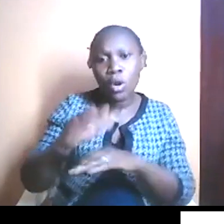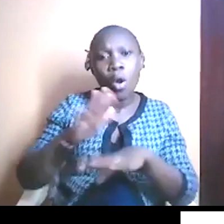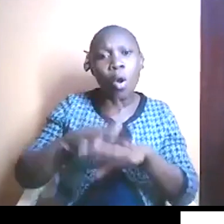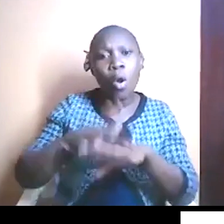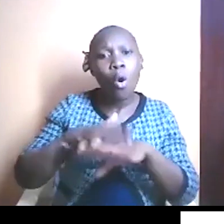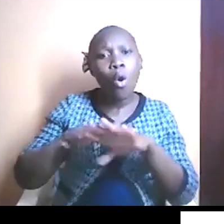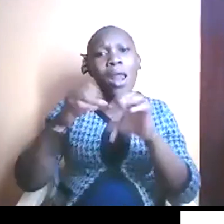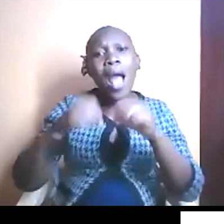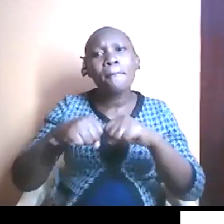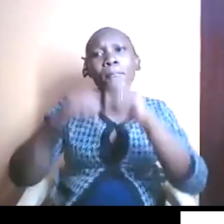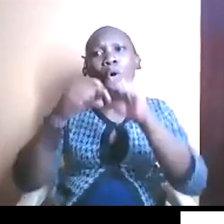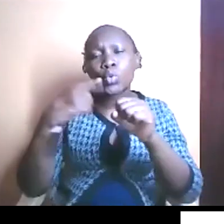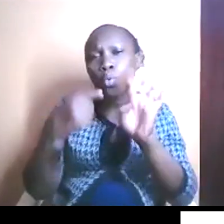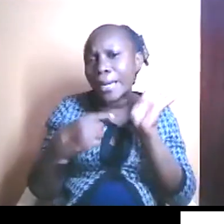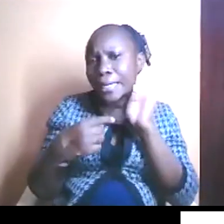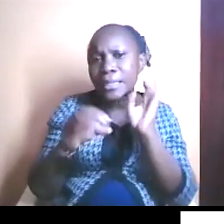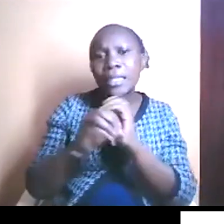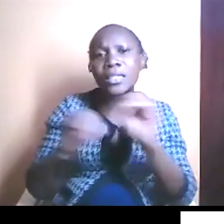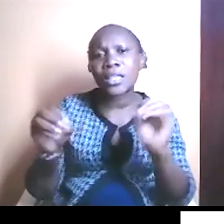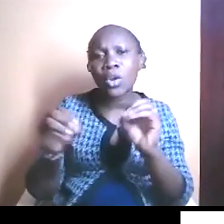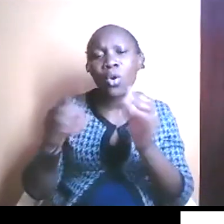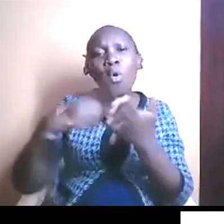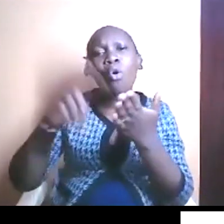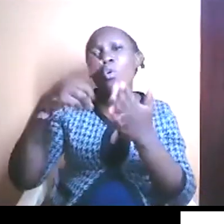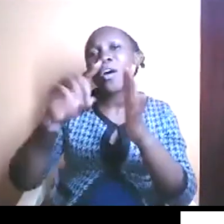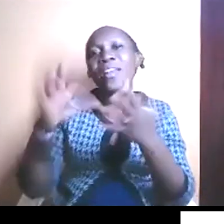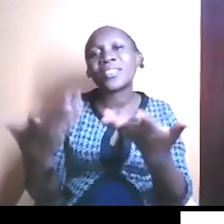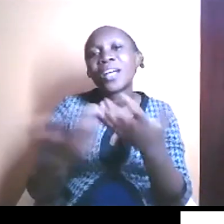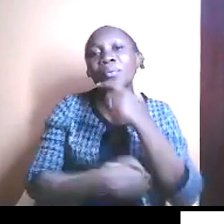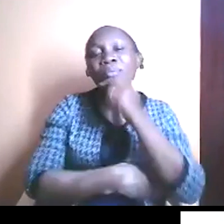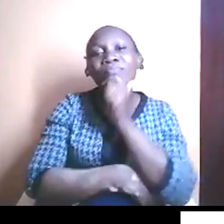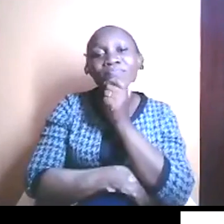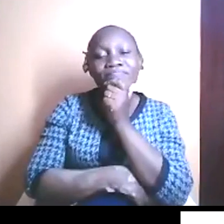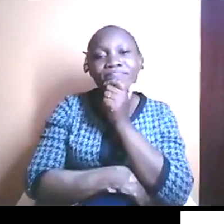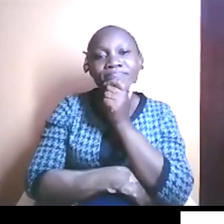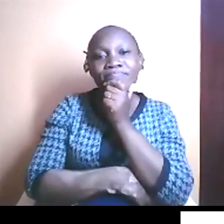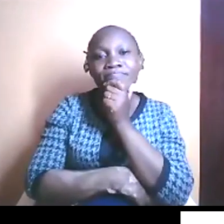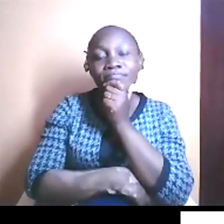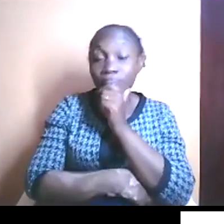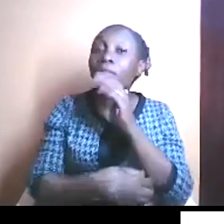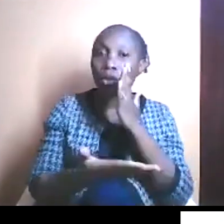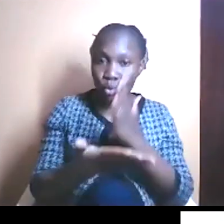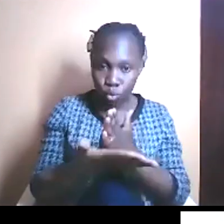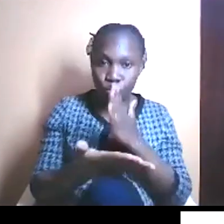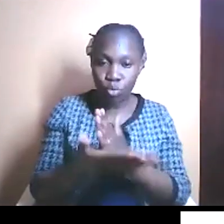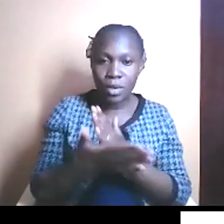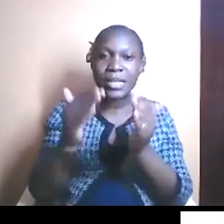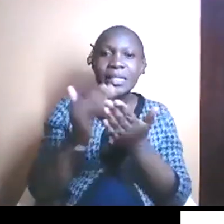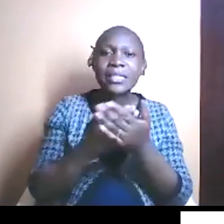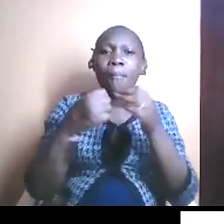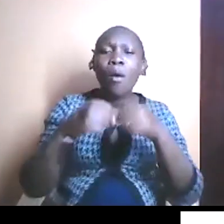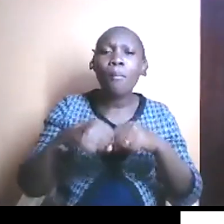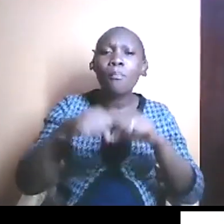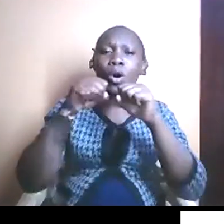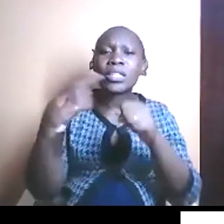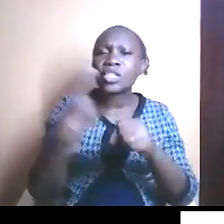you correct them? Aha, thank you for that question. There are also bosses who shout at their